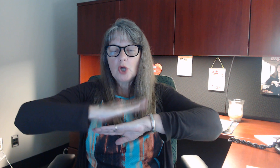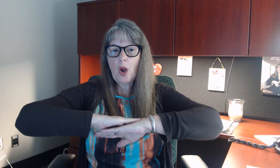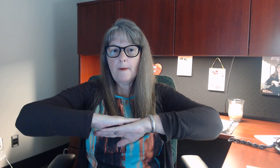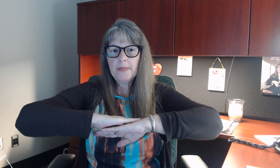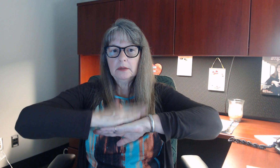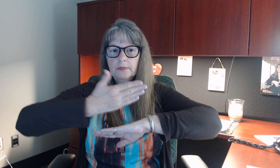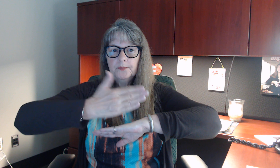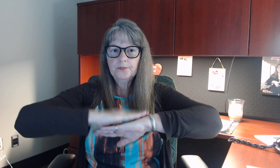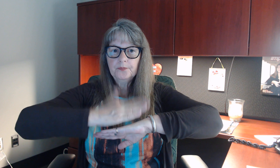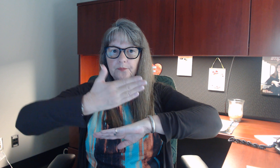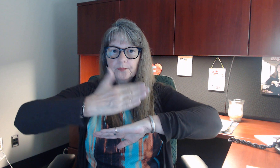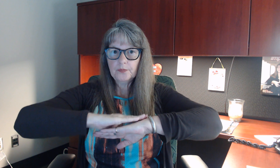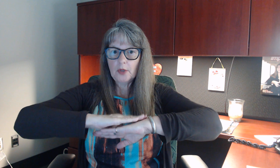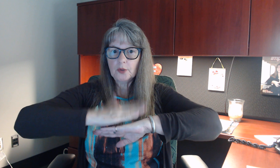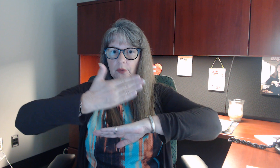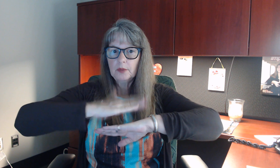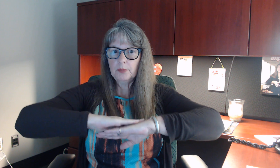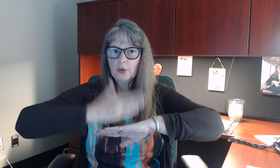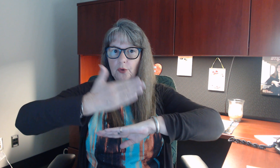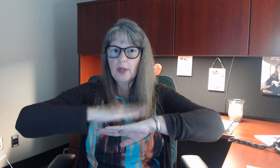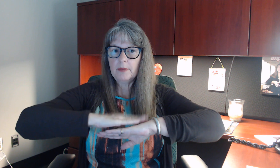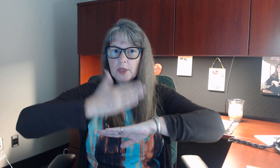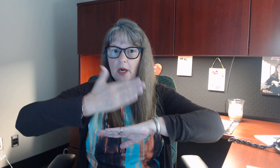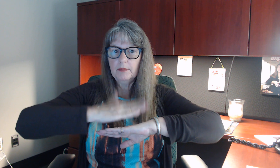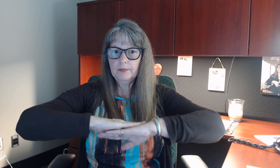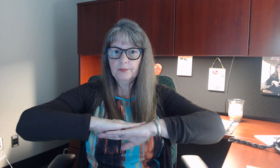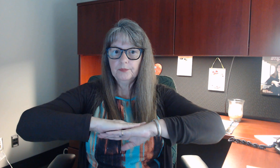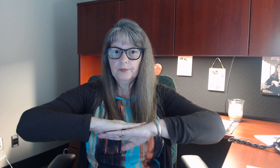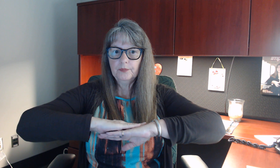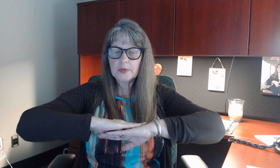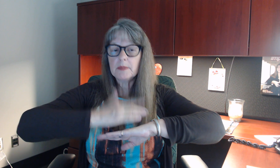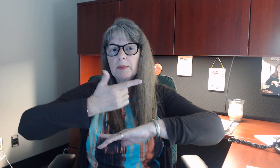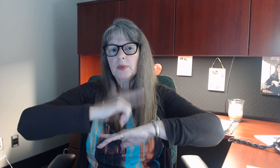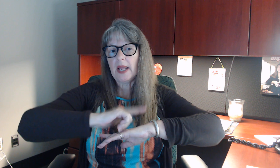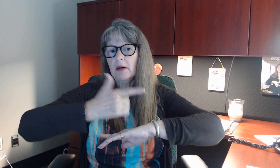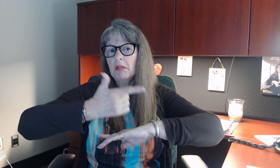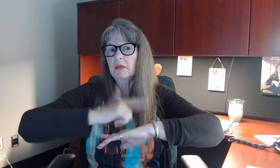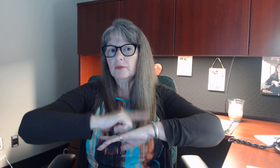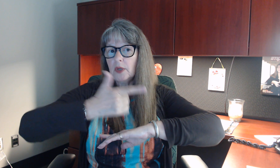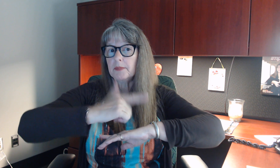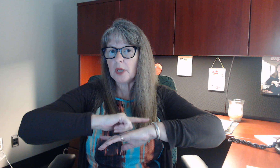Laptop. On your computer, your laptop. Some people do an L for laptop.